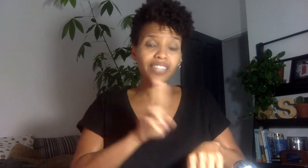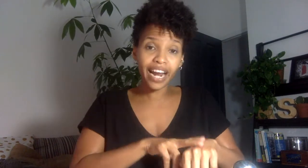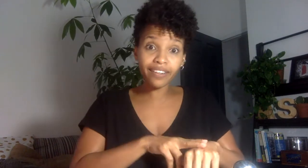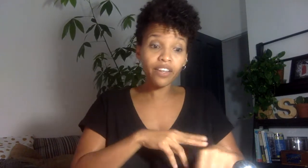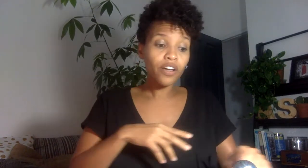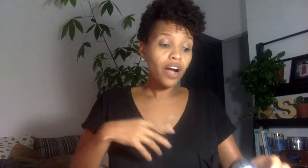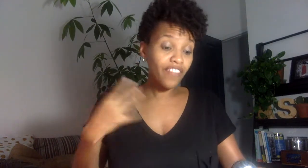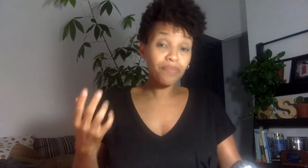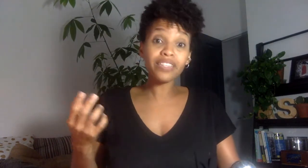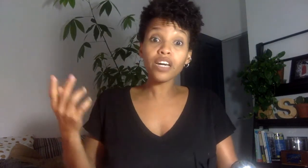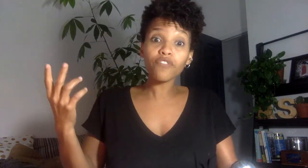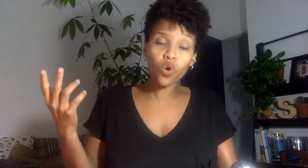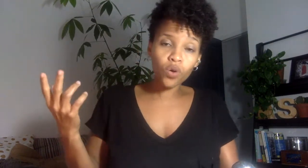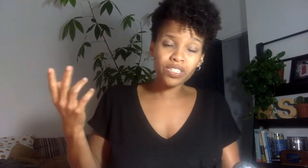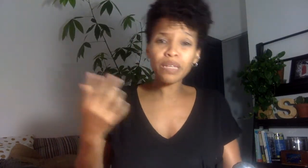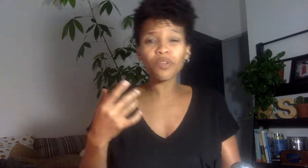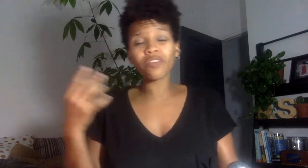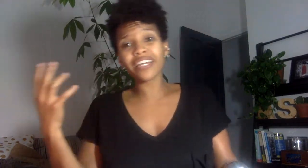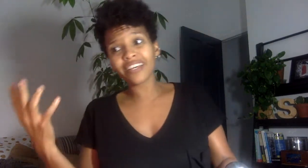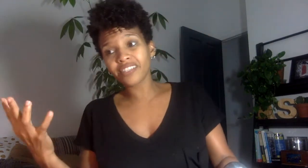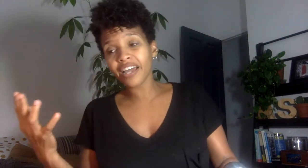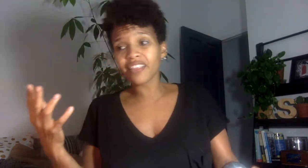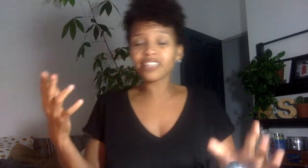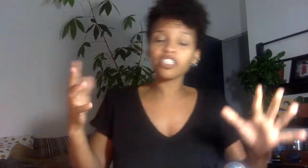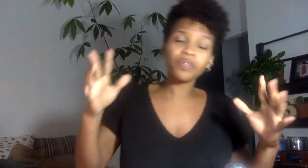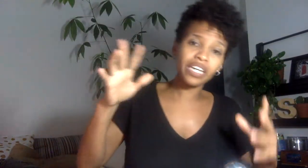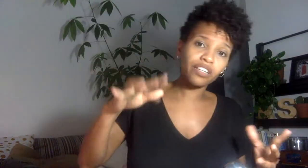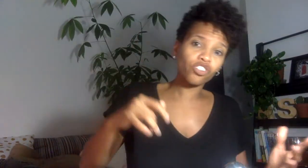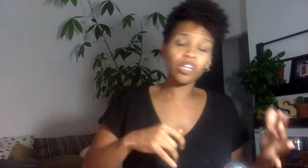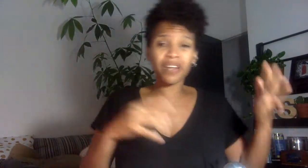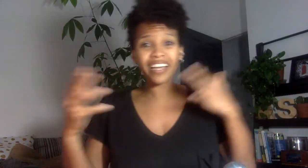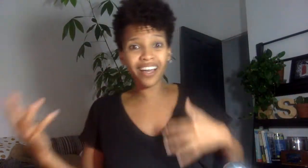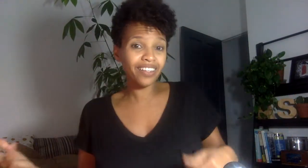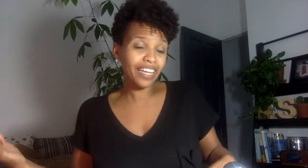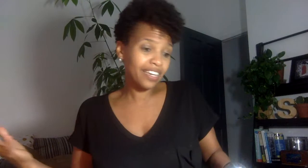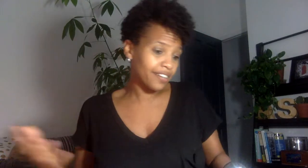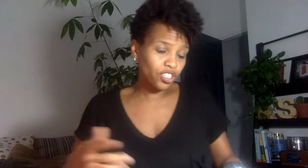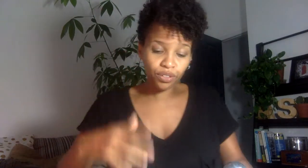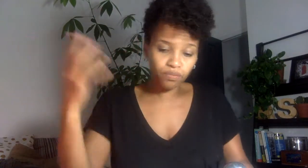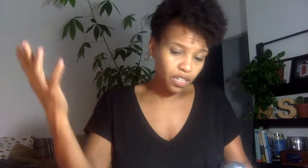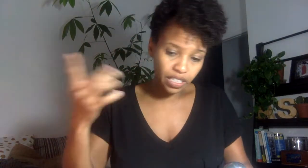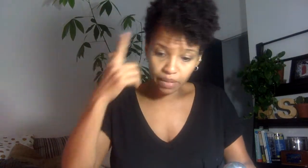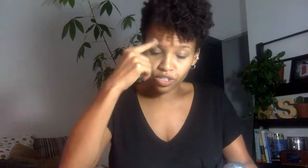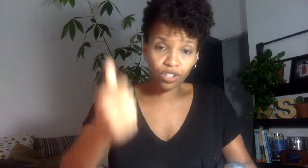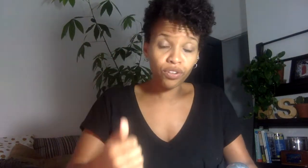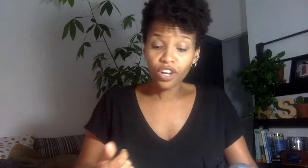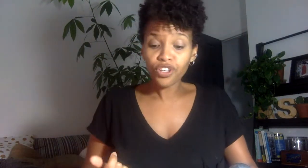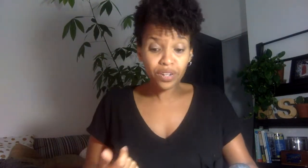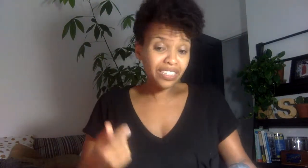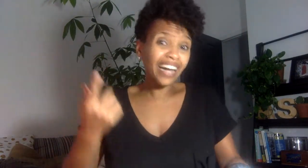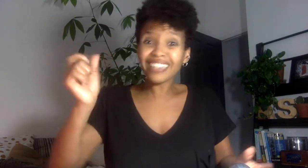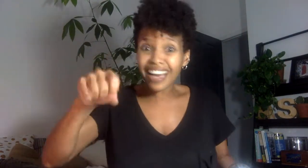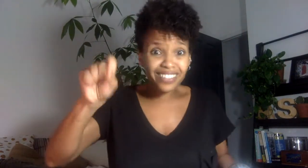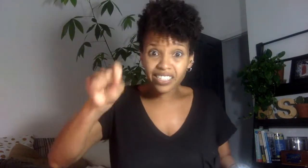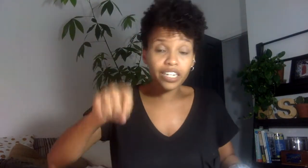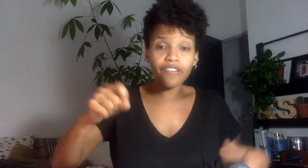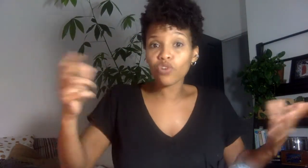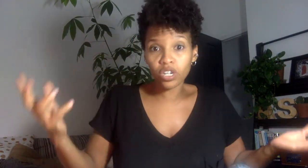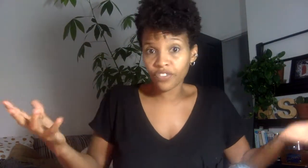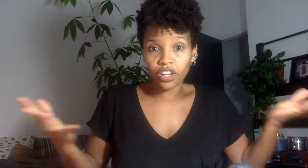sign that means of course. Some people don't like that sign, think it's a little bit Englishy, but I kind of like it, so it's up to you. You could sign yes instead of course if you don't